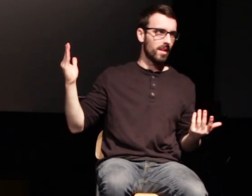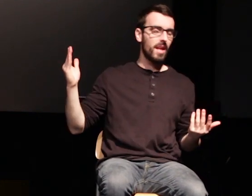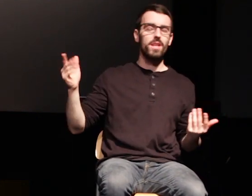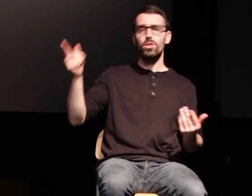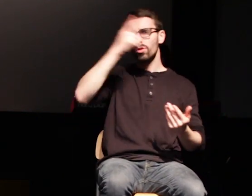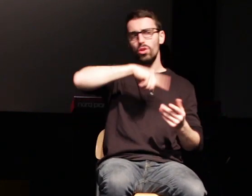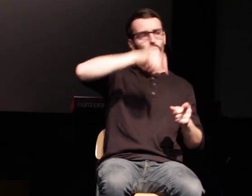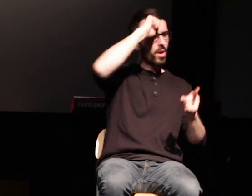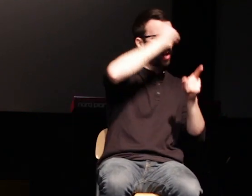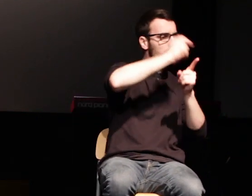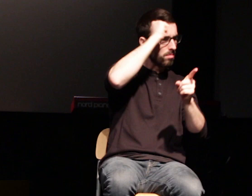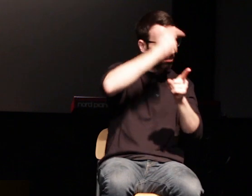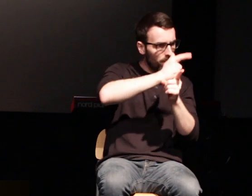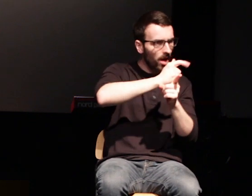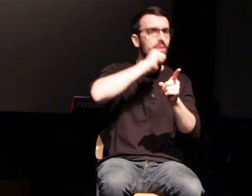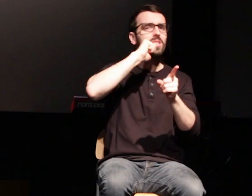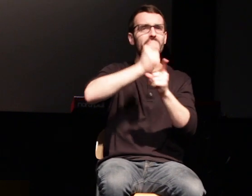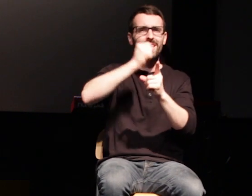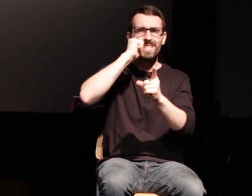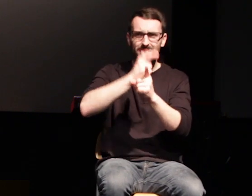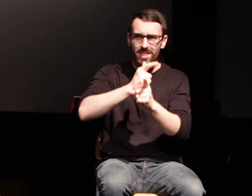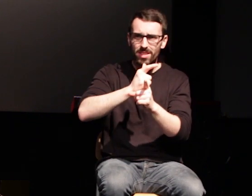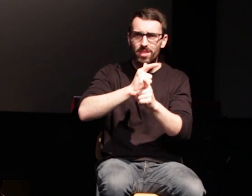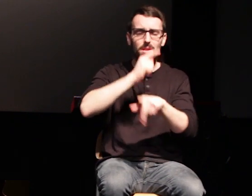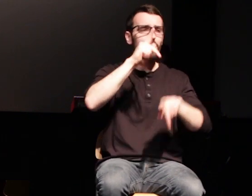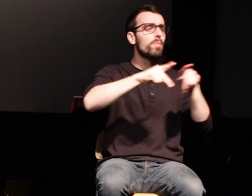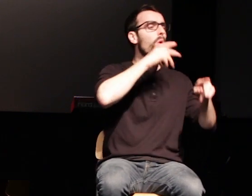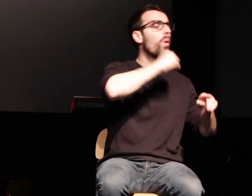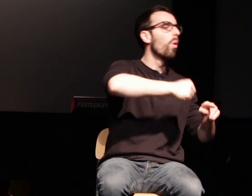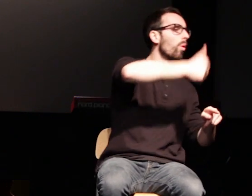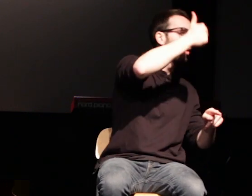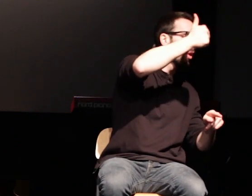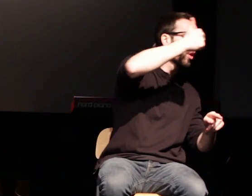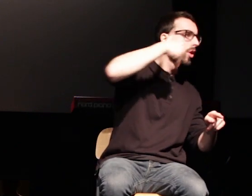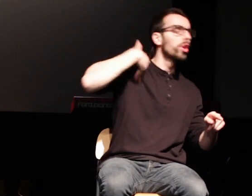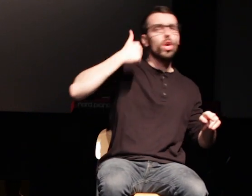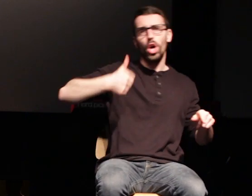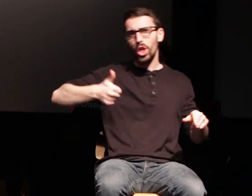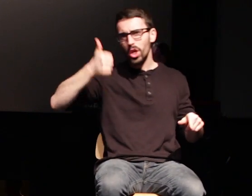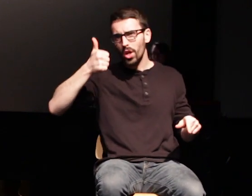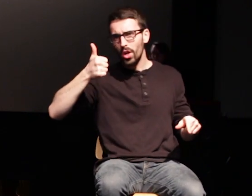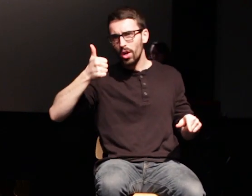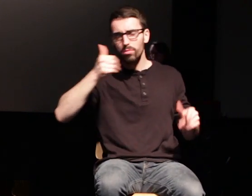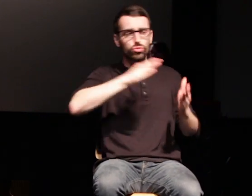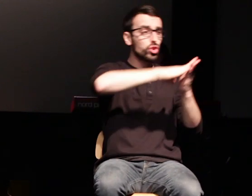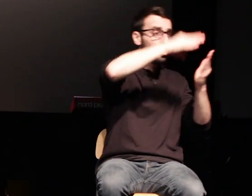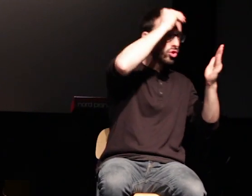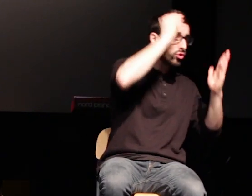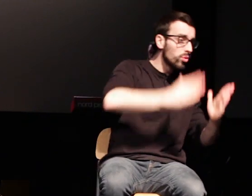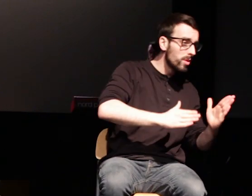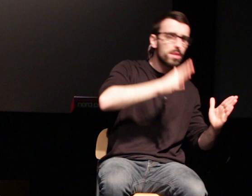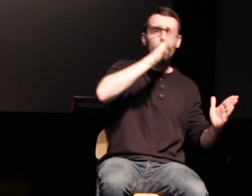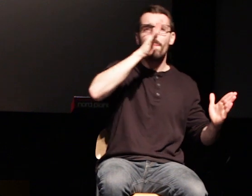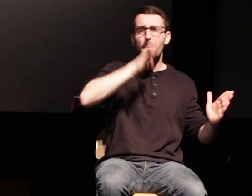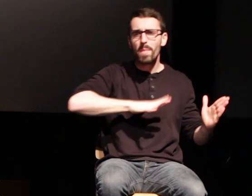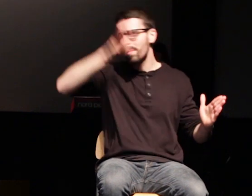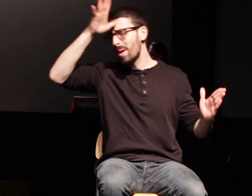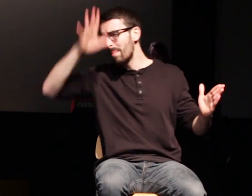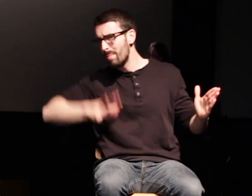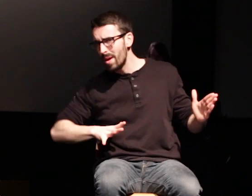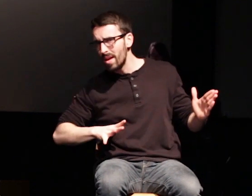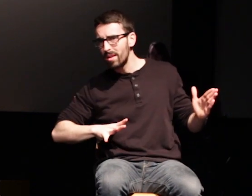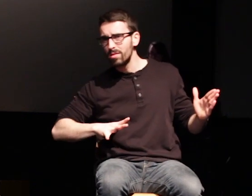sisters, as people who are older and people who are younger, students, men, women, all